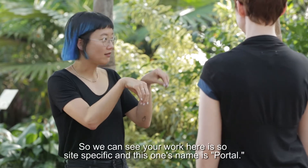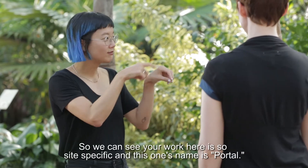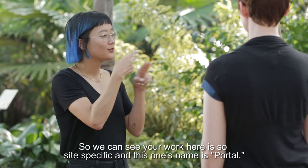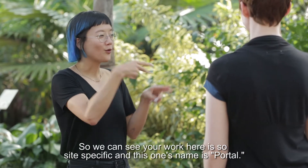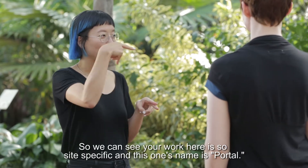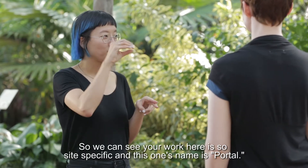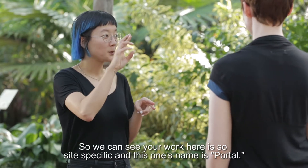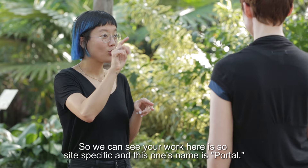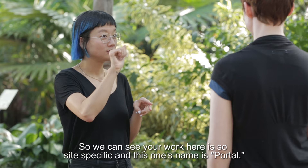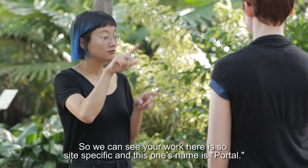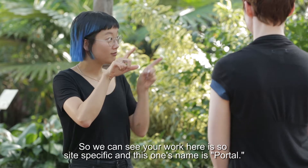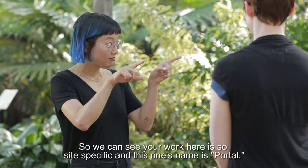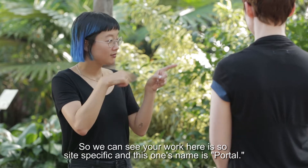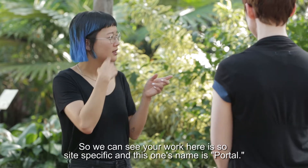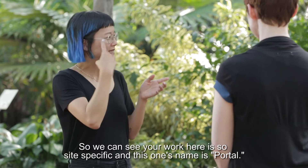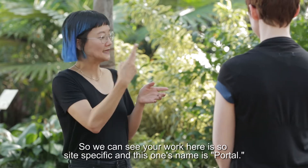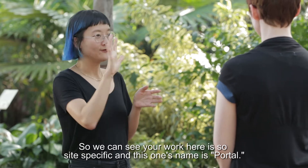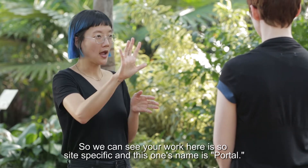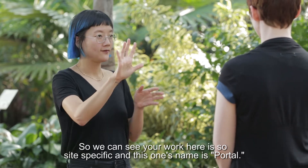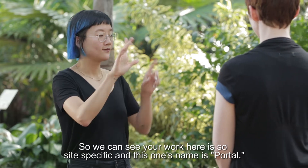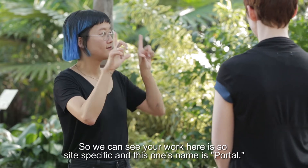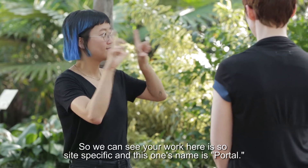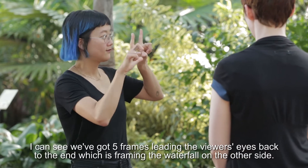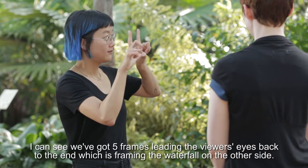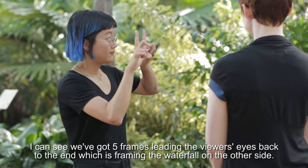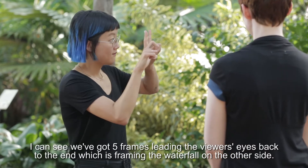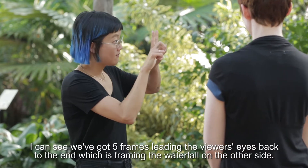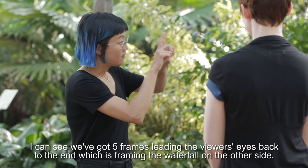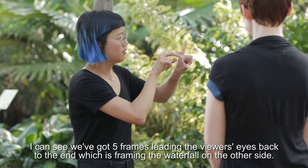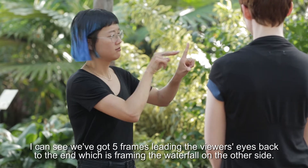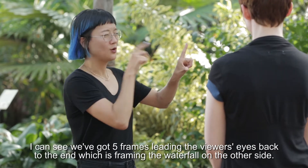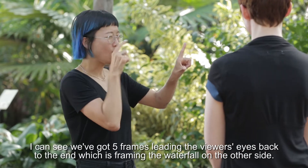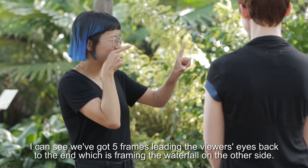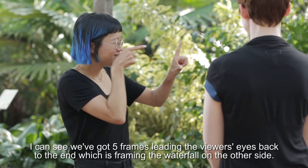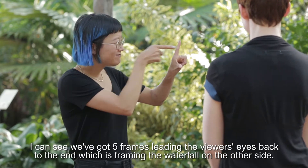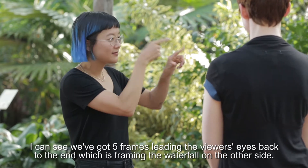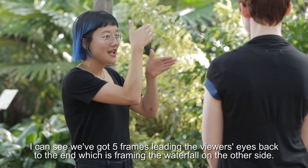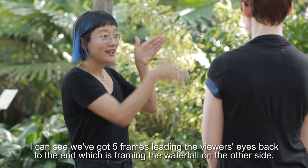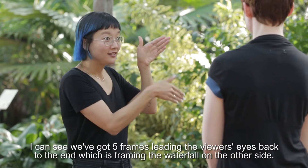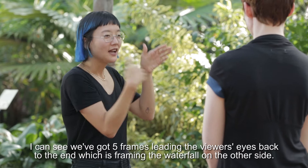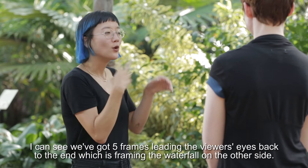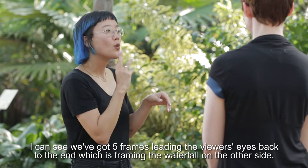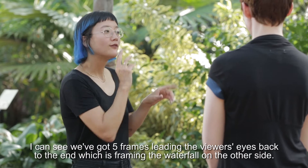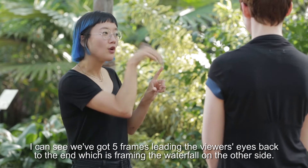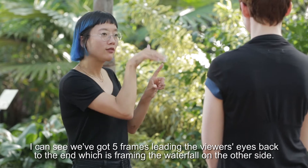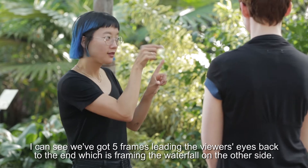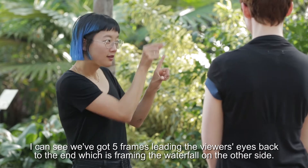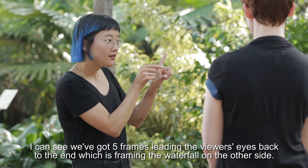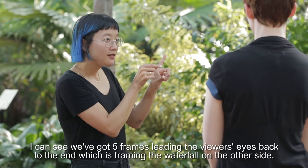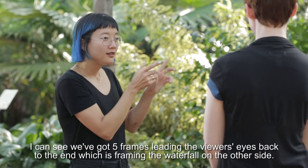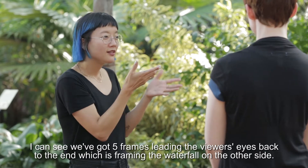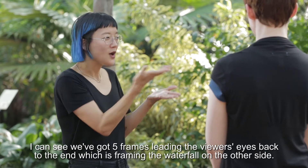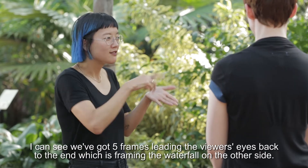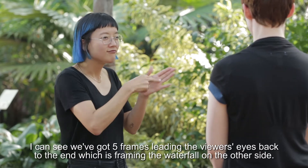So we can see your work here is so site-specific, and this one's name is Portal. I can see we've got 5 frames leading the viewer's eye back to the end, which